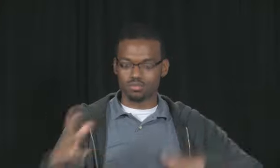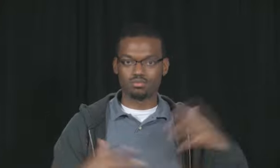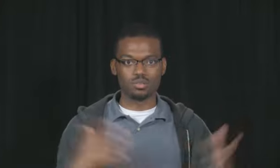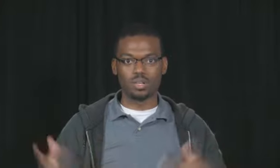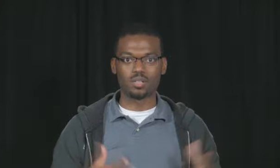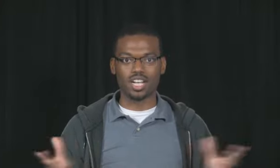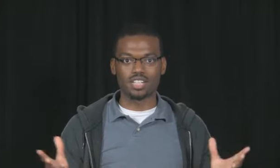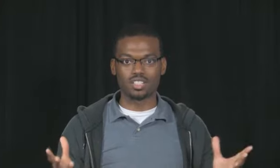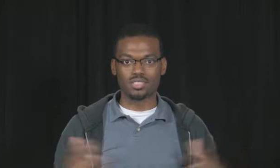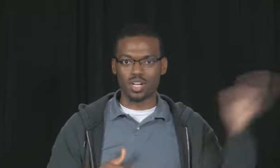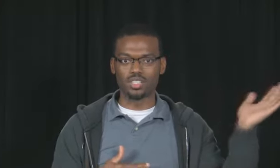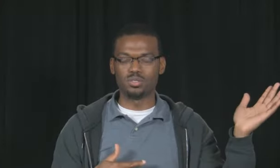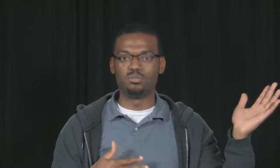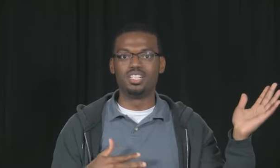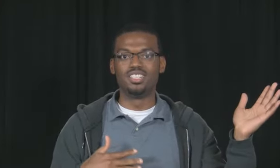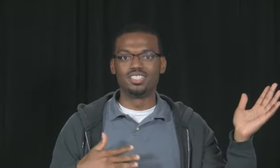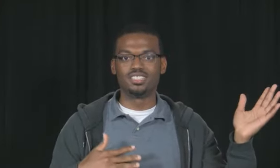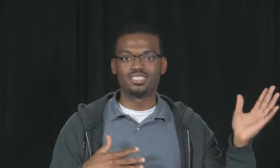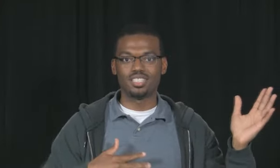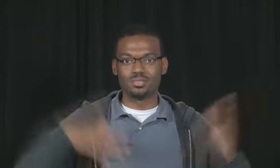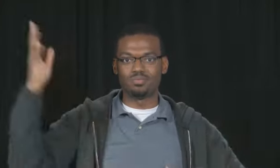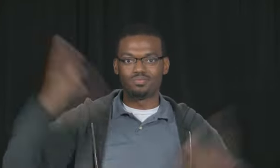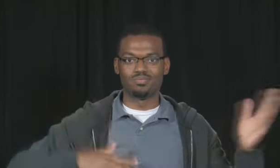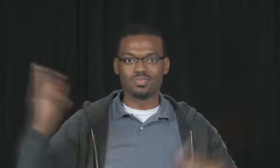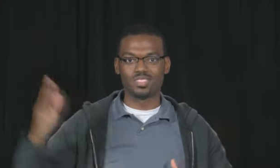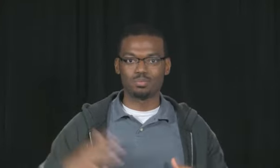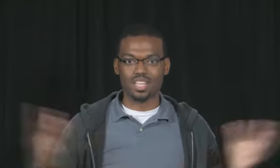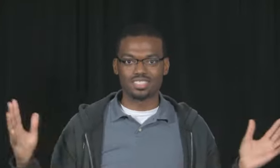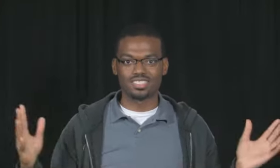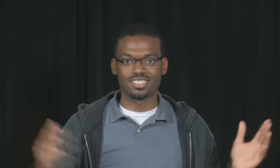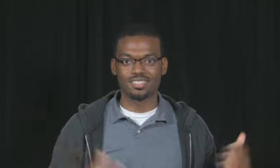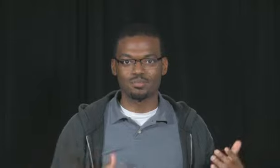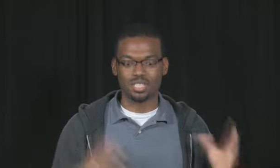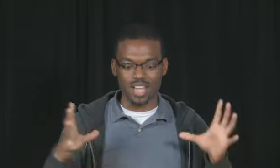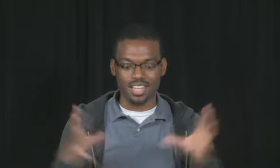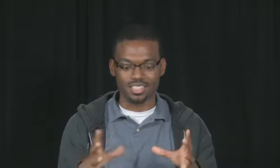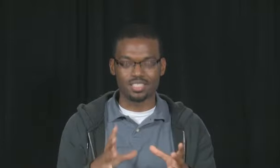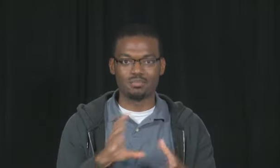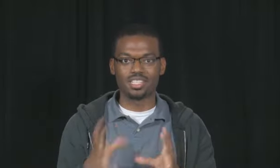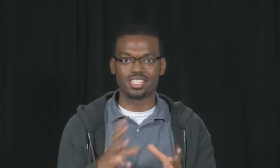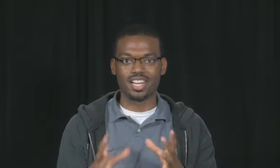working with contrast, volume, you know, space. Yeah. but you added this other dimension in now,